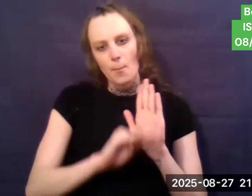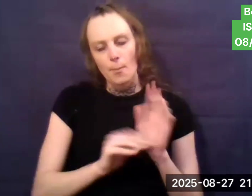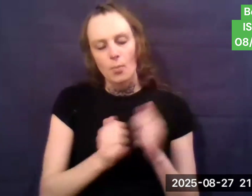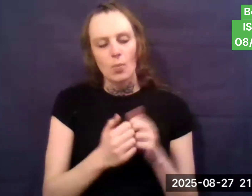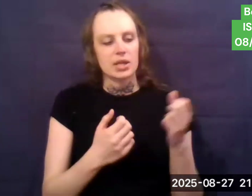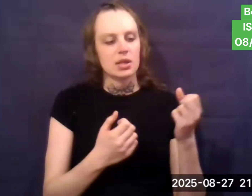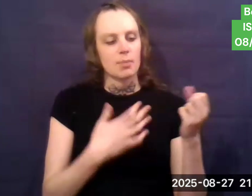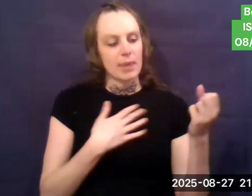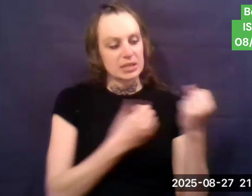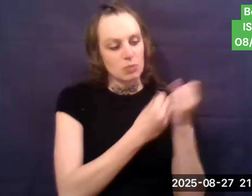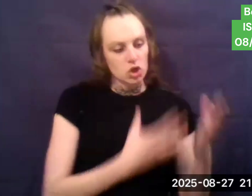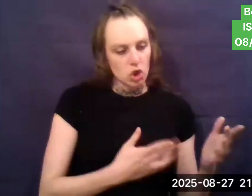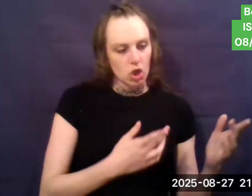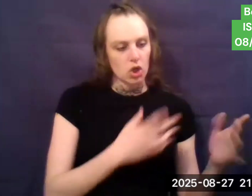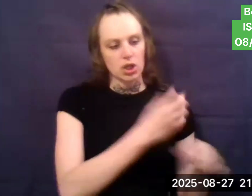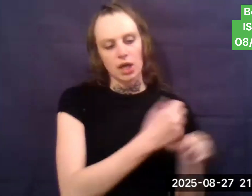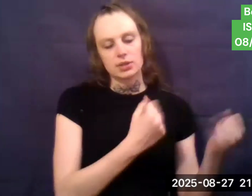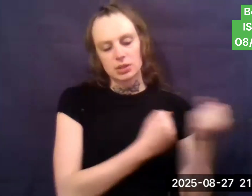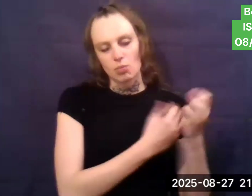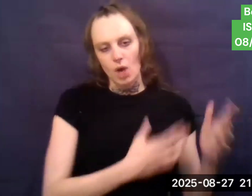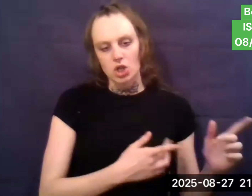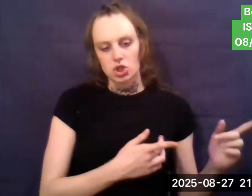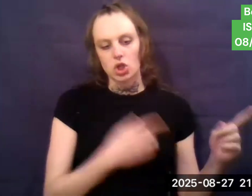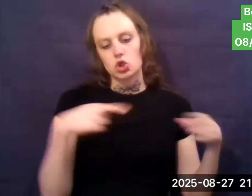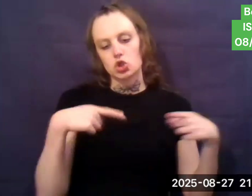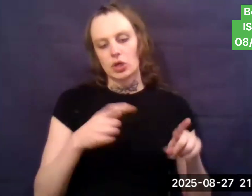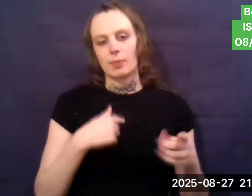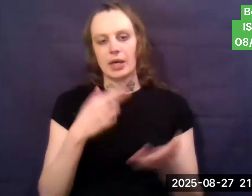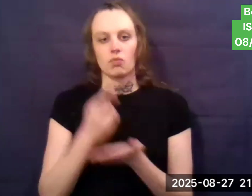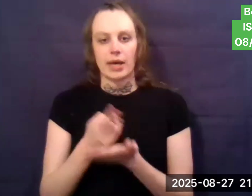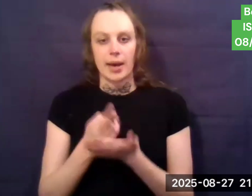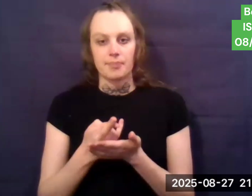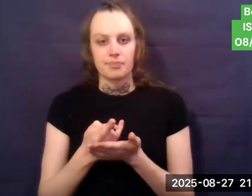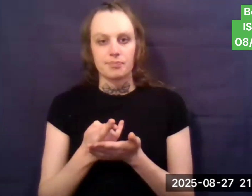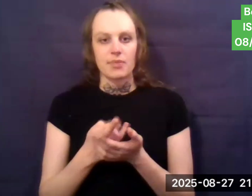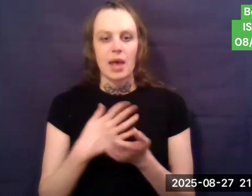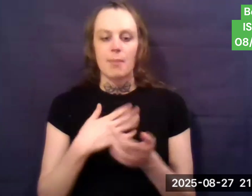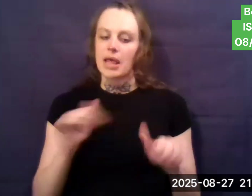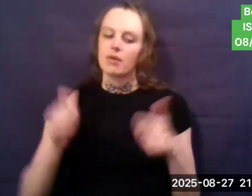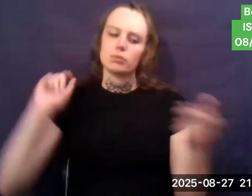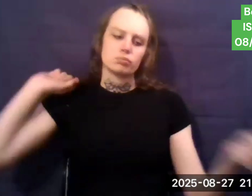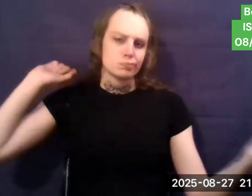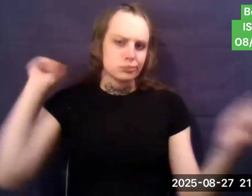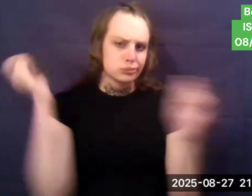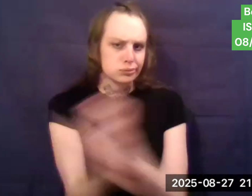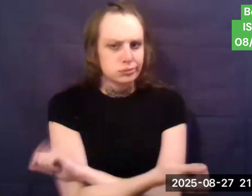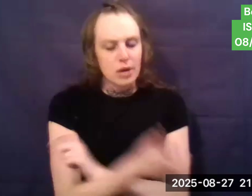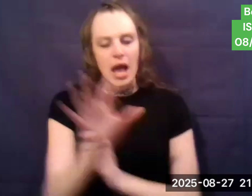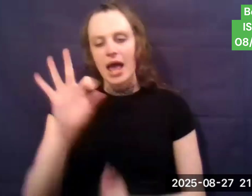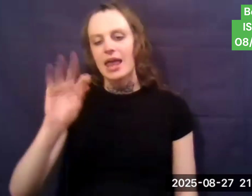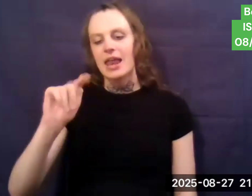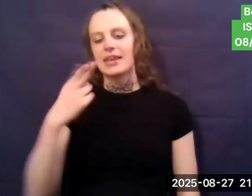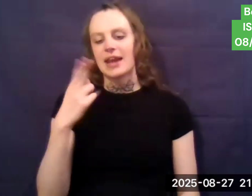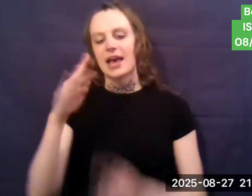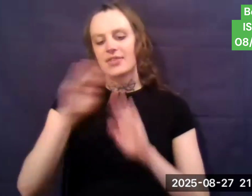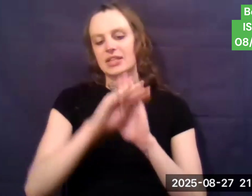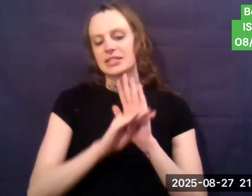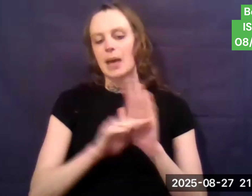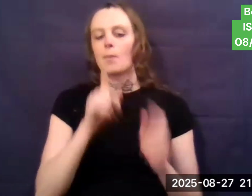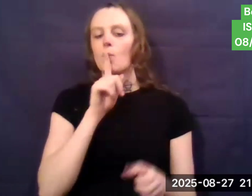treatment, and we absolutely turned my life around. Those 9th step promises came true for me, and I was